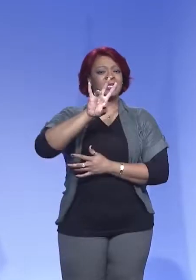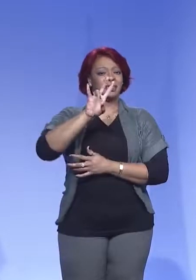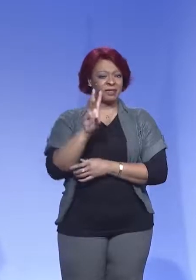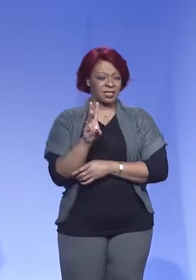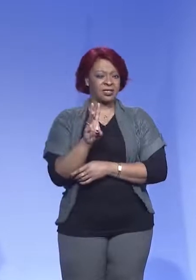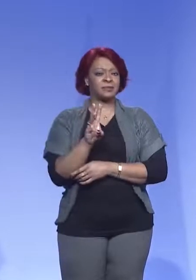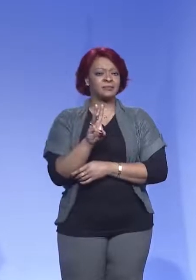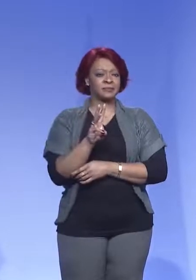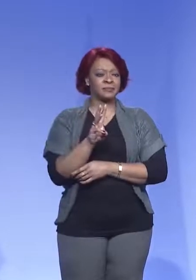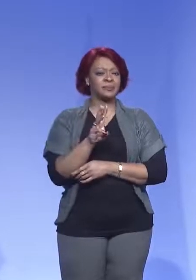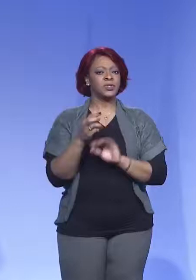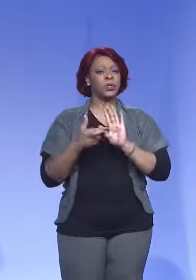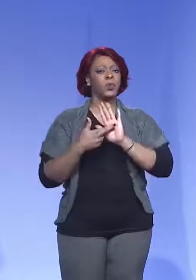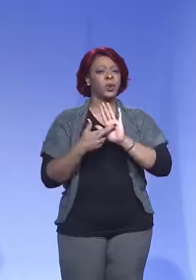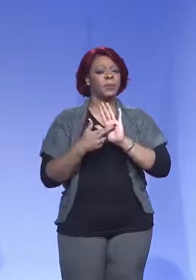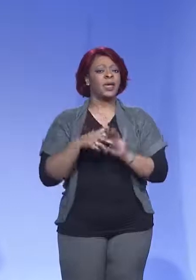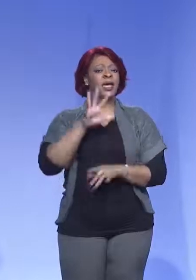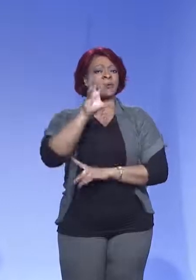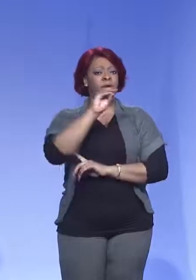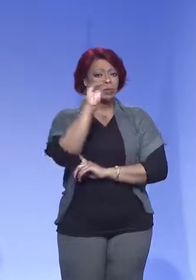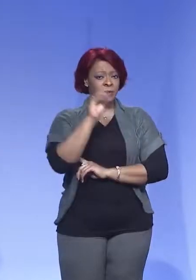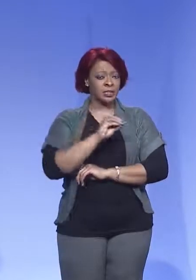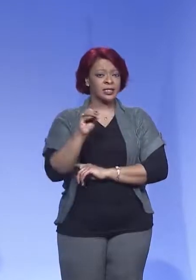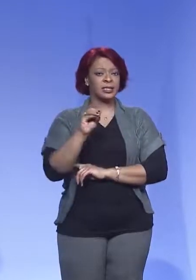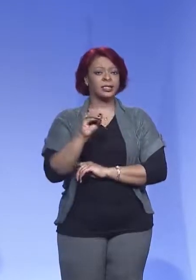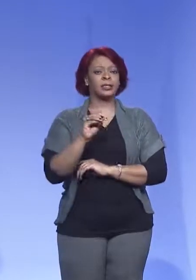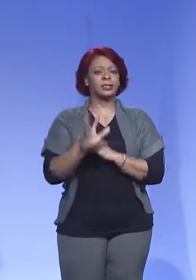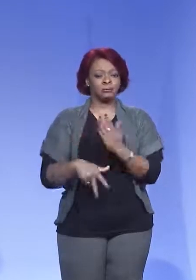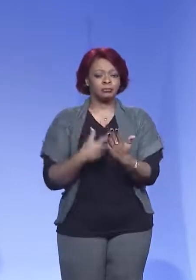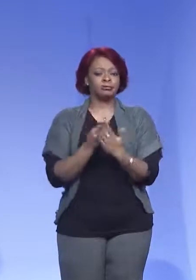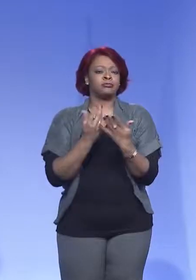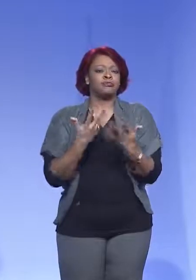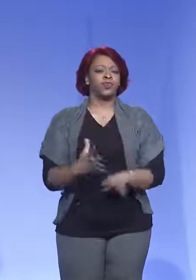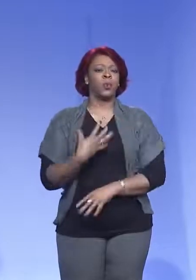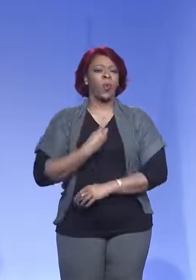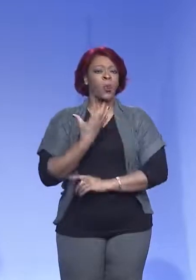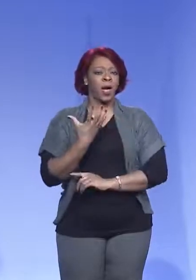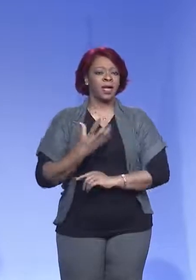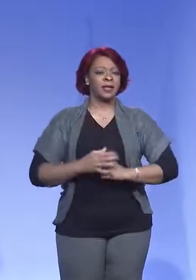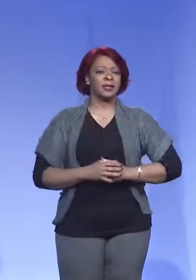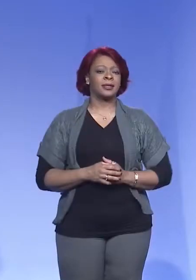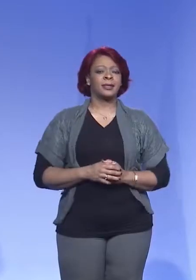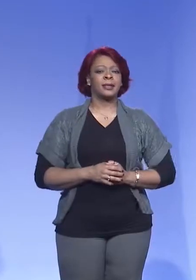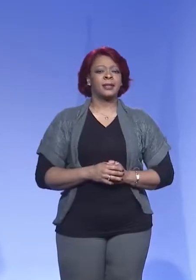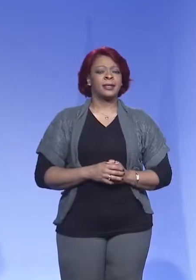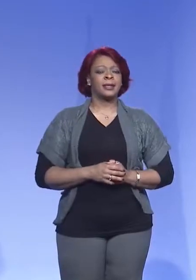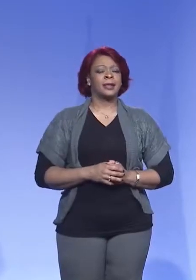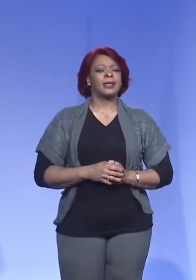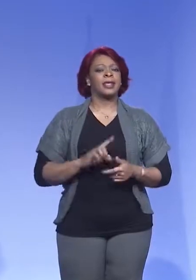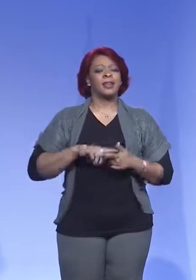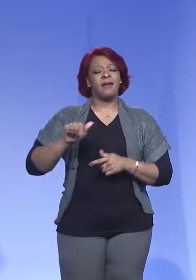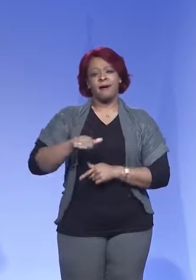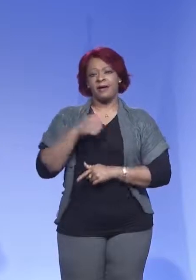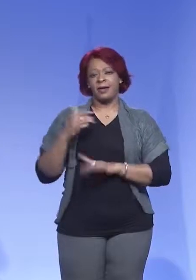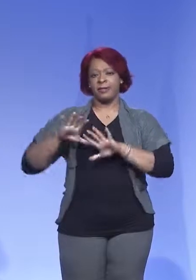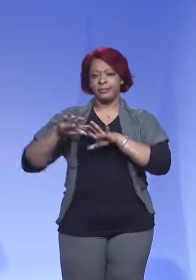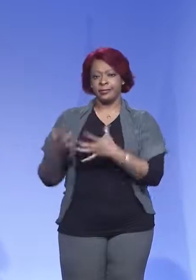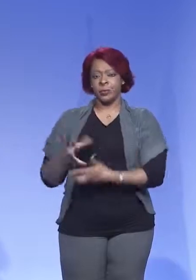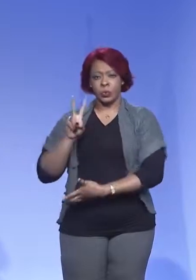6,576, which represents 50%, were given to whites. And then another